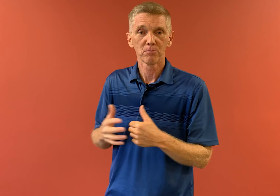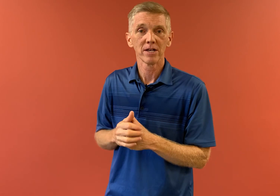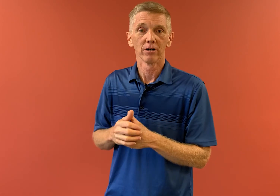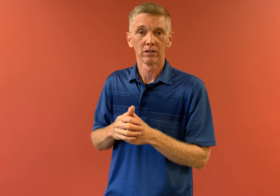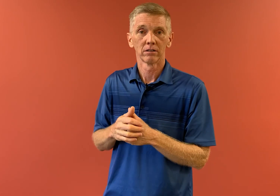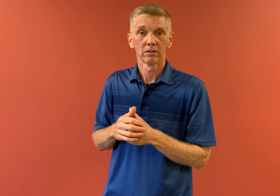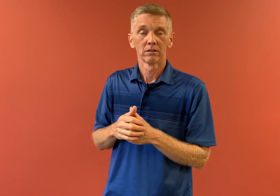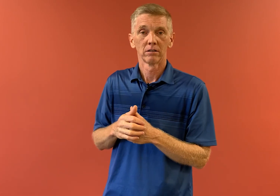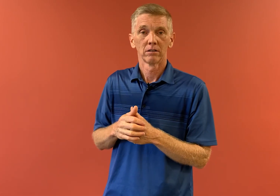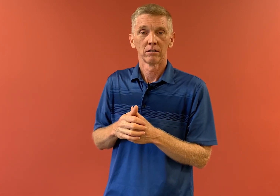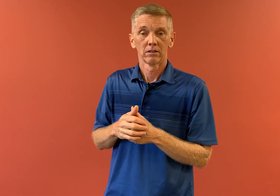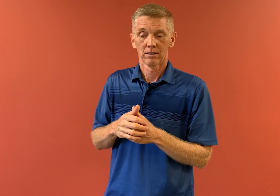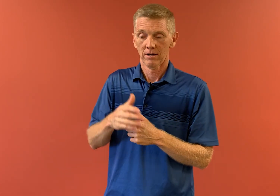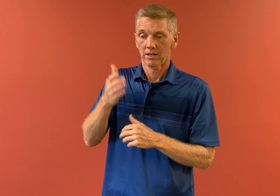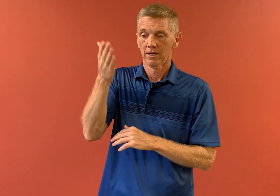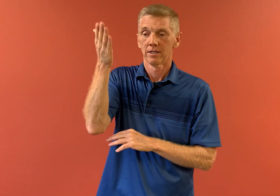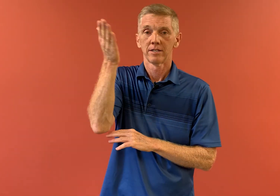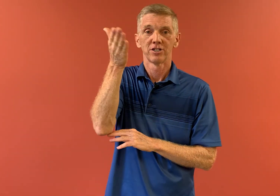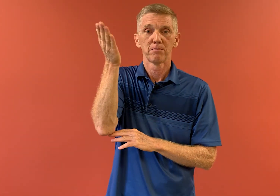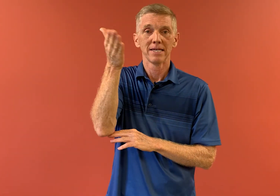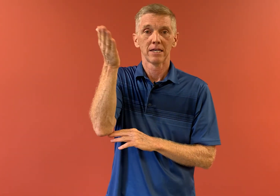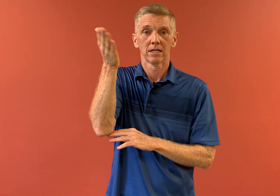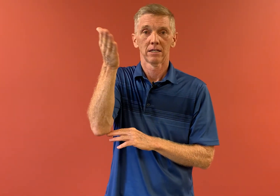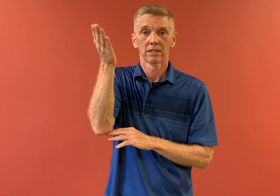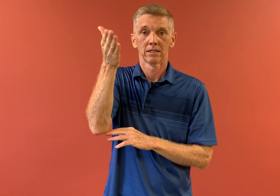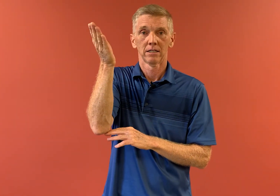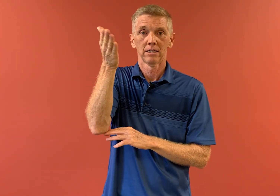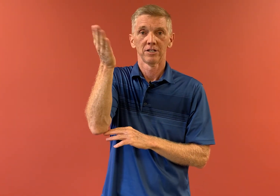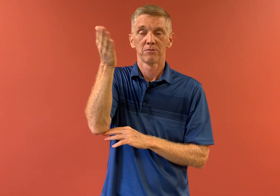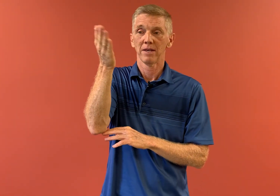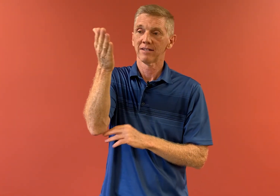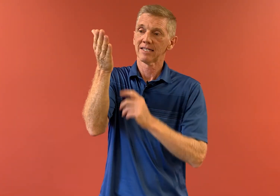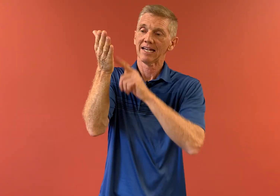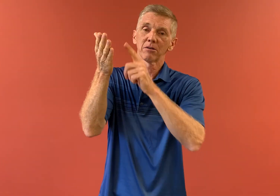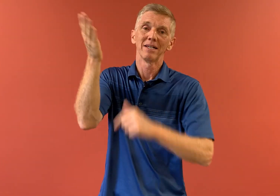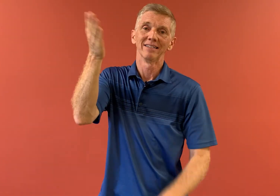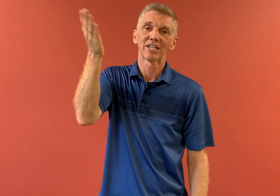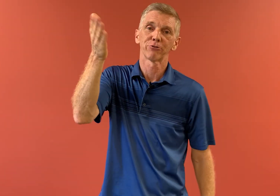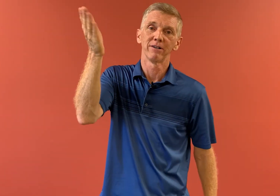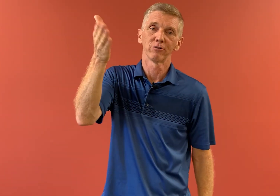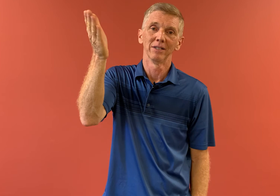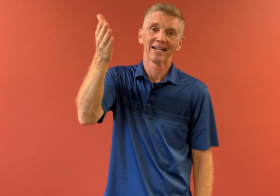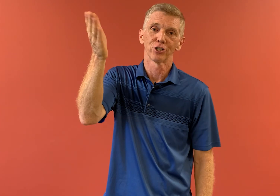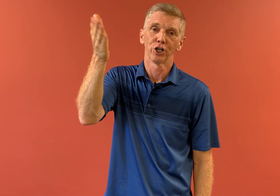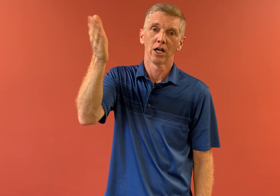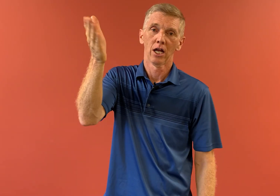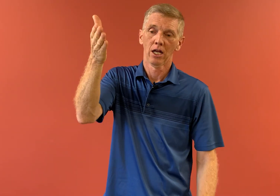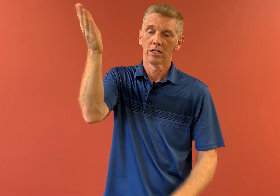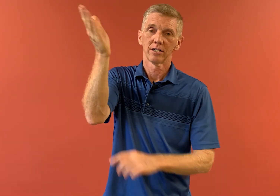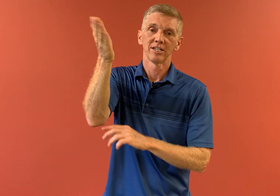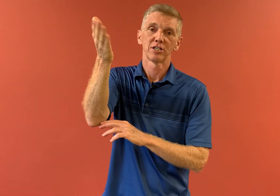speaker. To speak. Speak. This is like somebody lecturing from a lectern. To